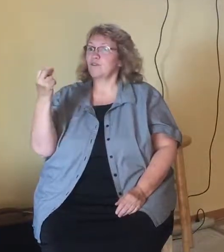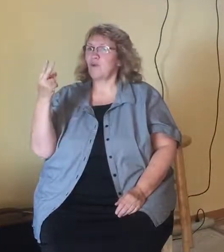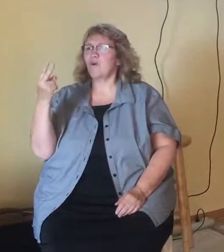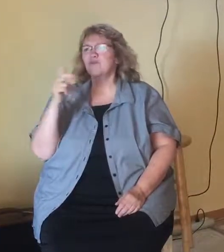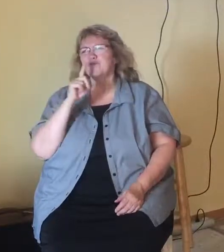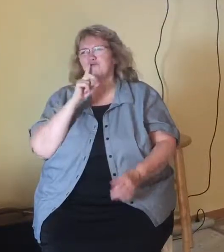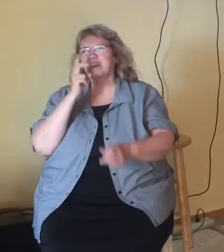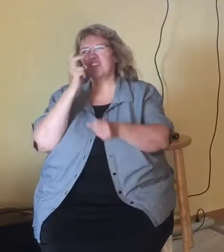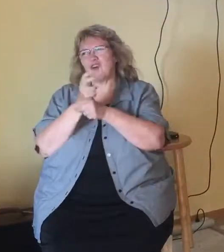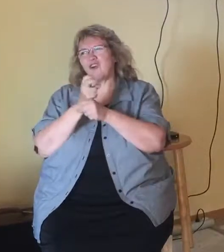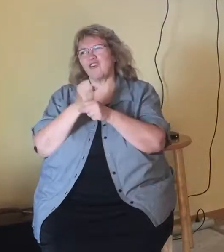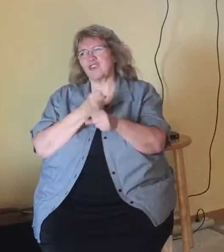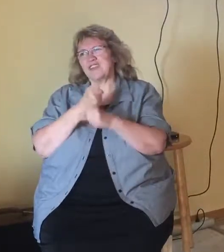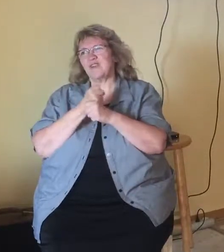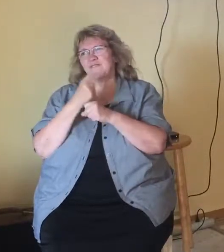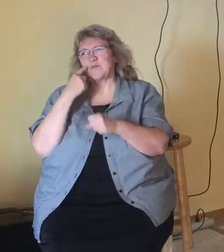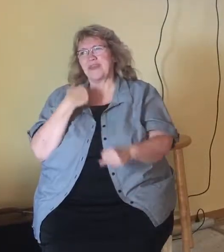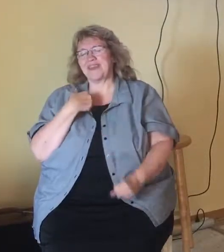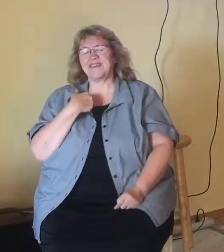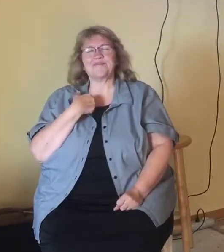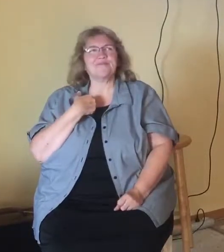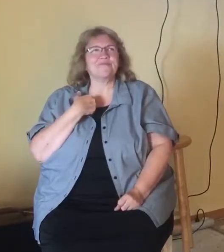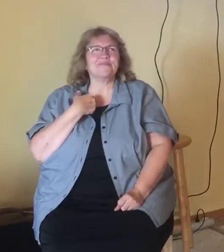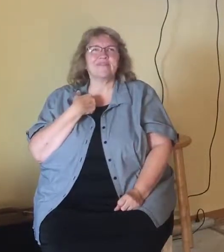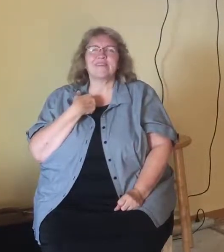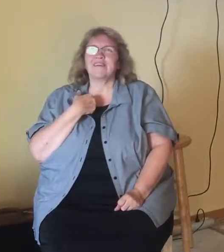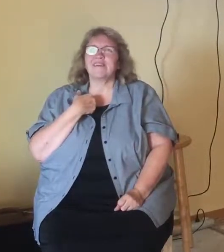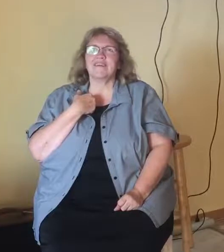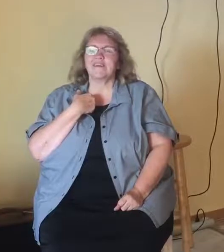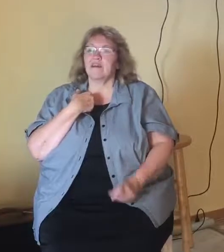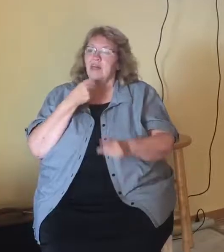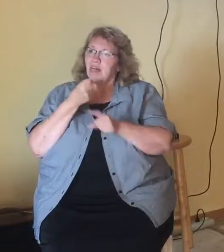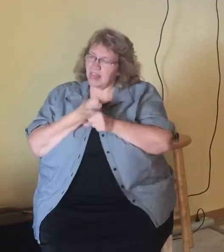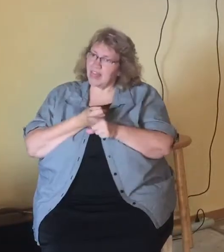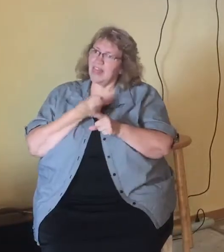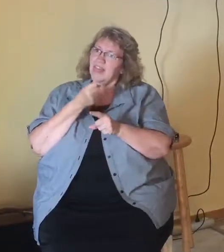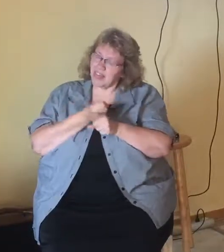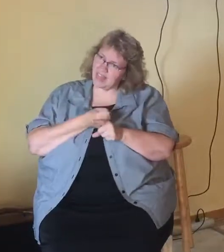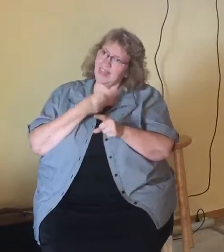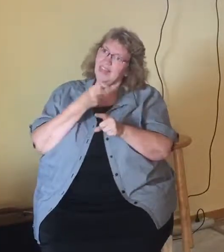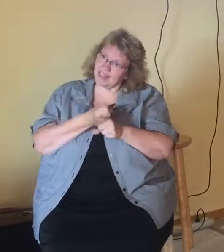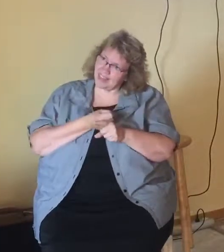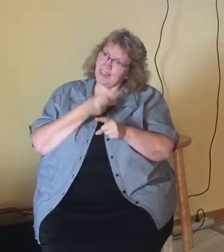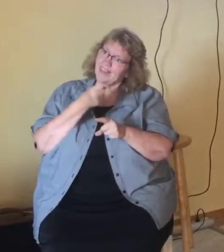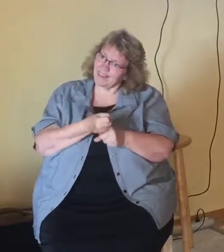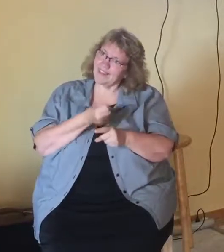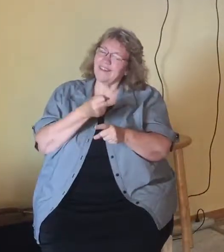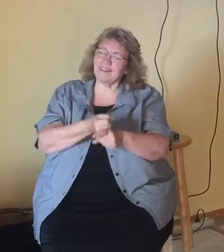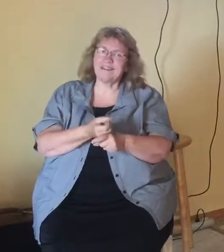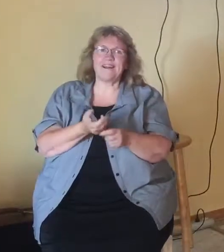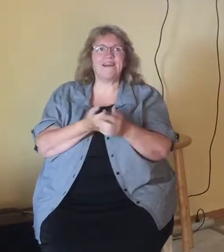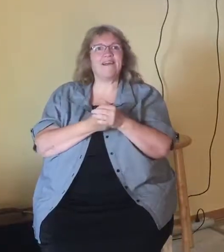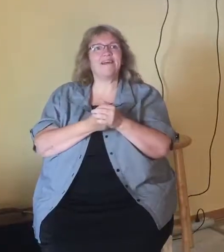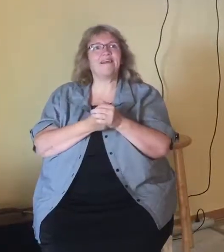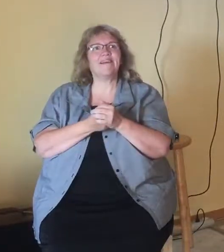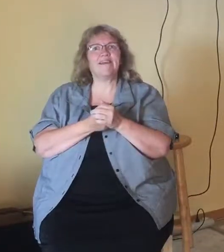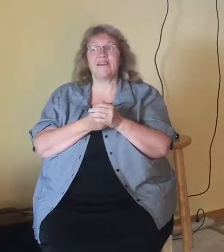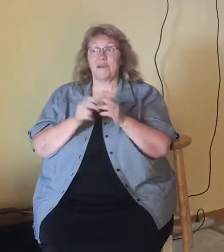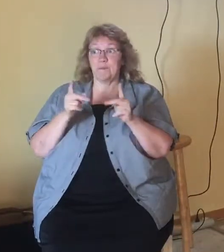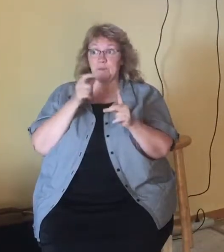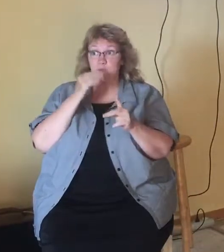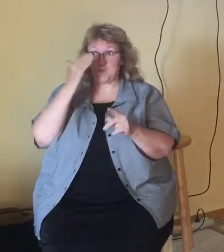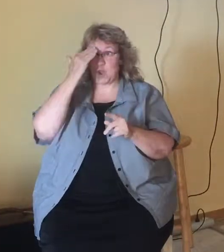really hard year for me. It was one of those years that just one thing after another kept happening. And if people who know